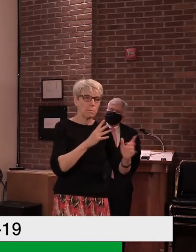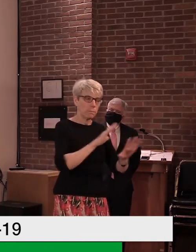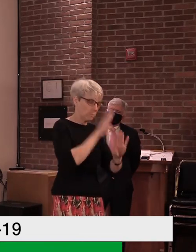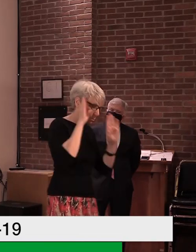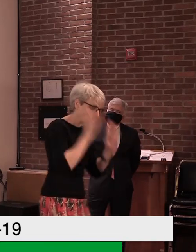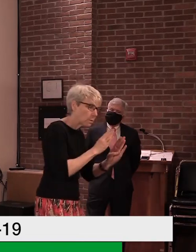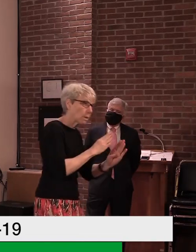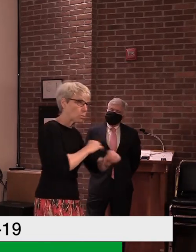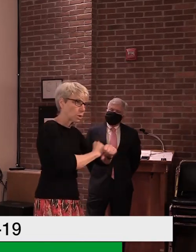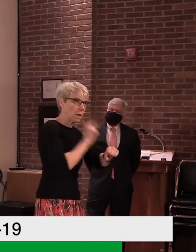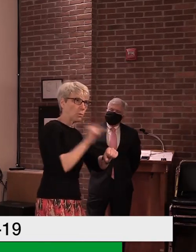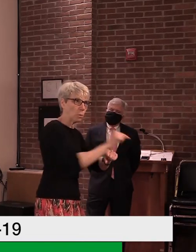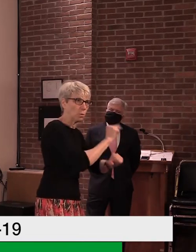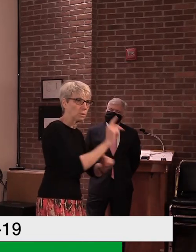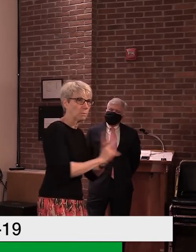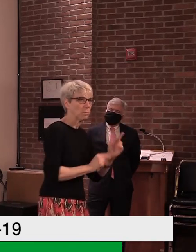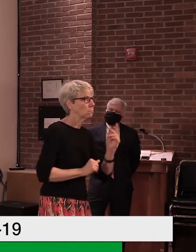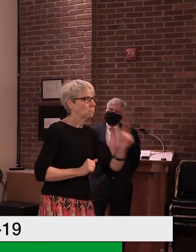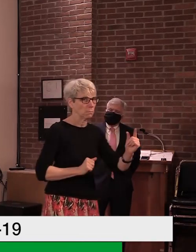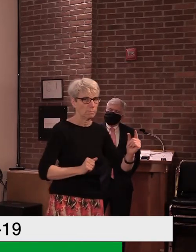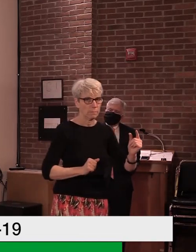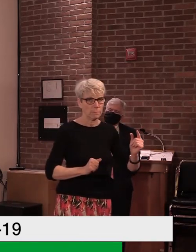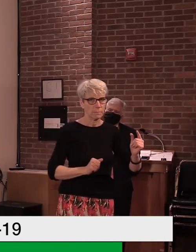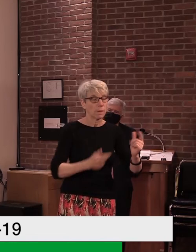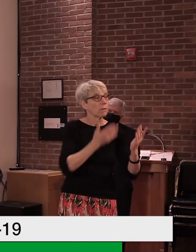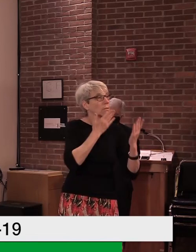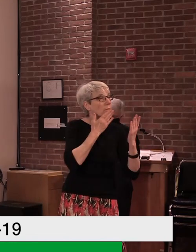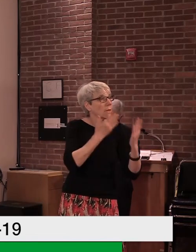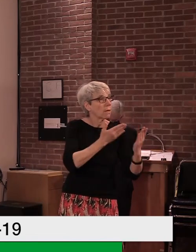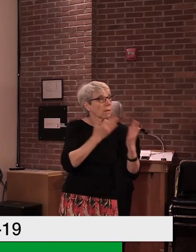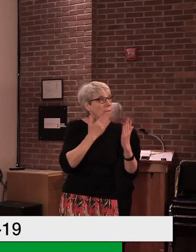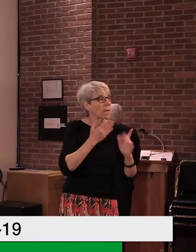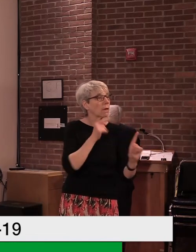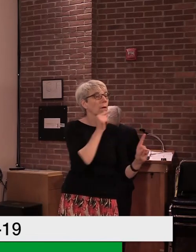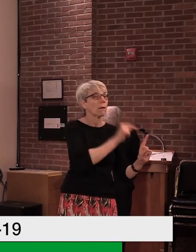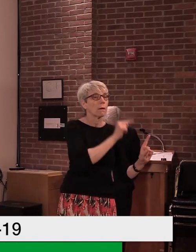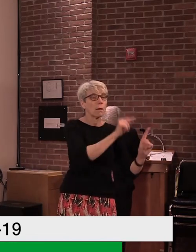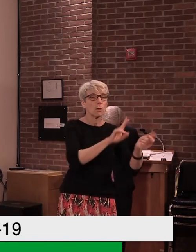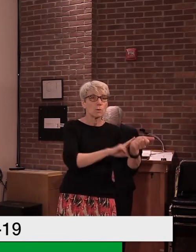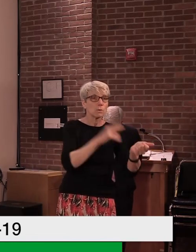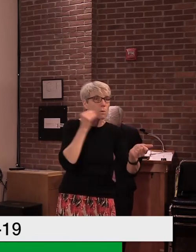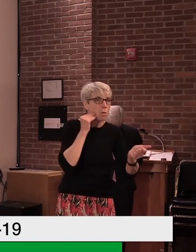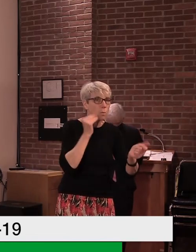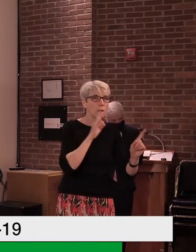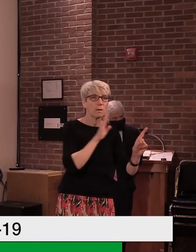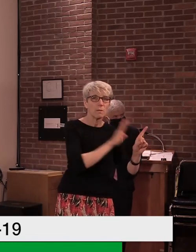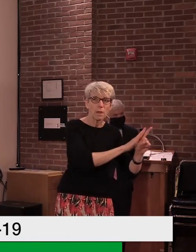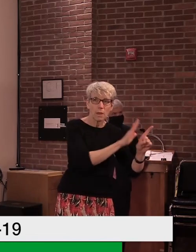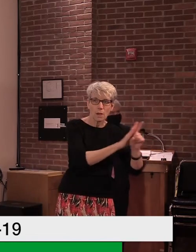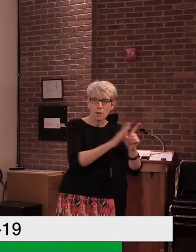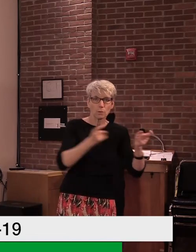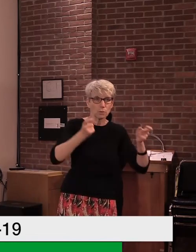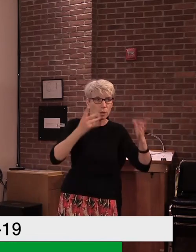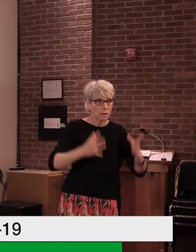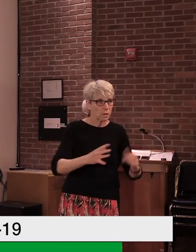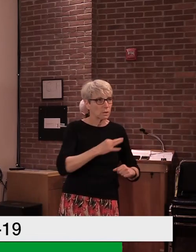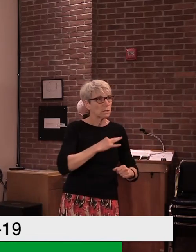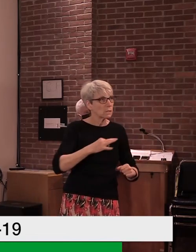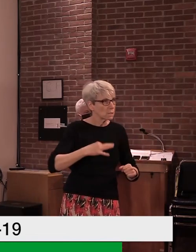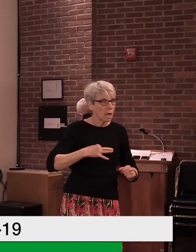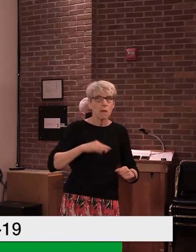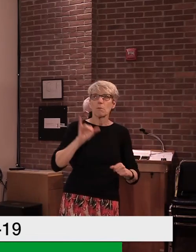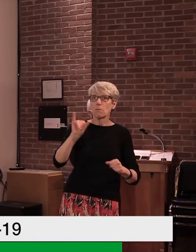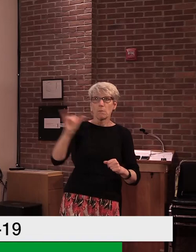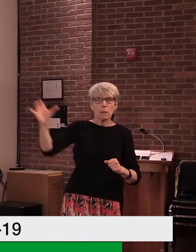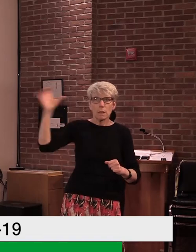residents. And we certainly credit the directors and staff of those facilities for working with us on instituting